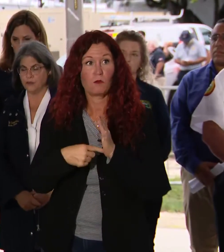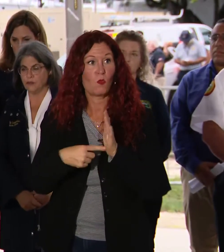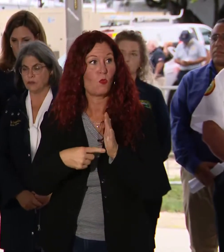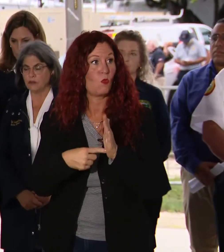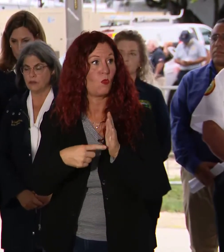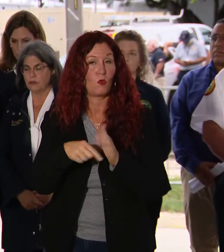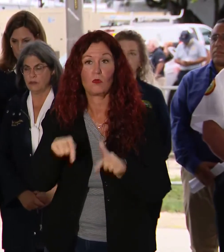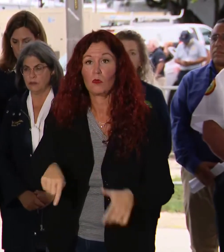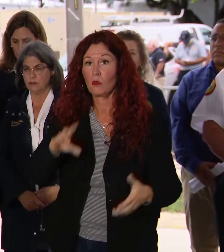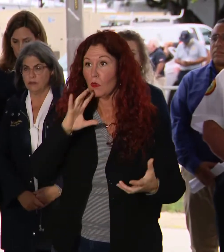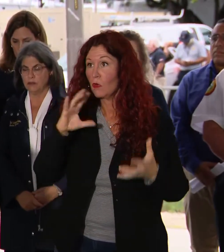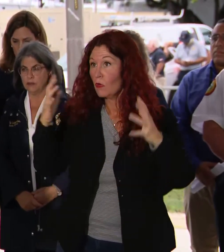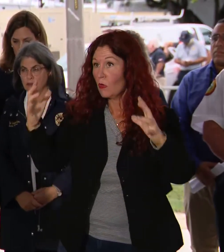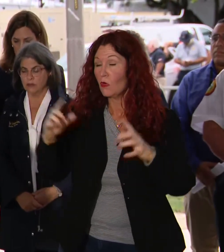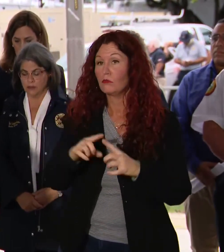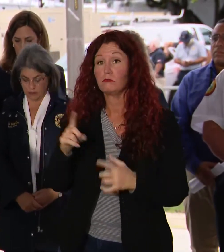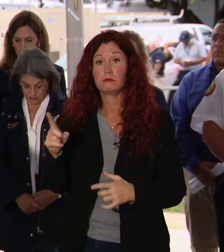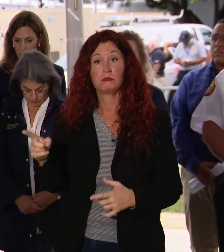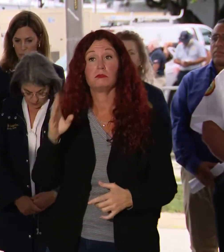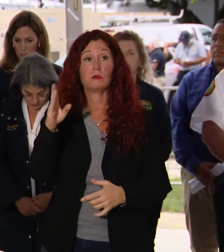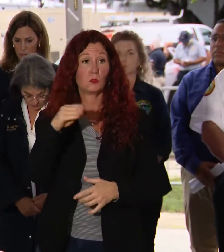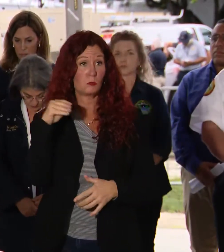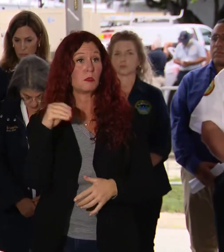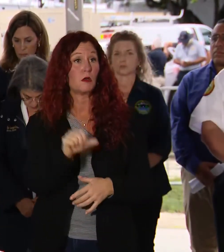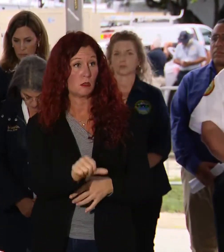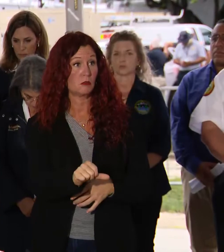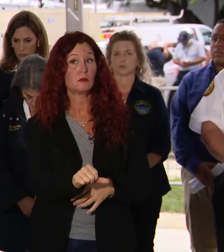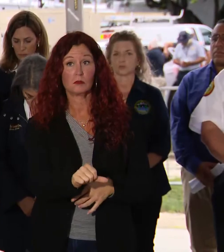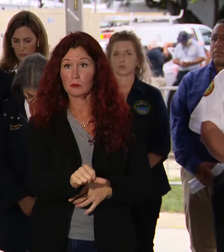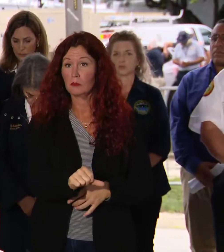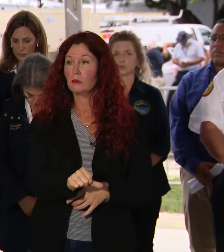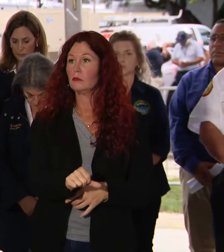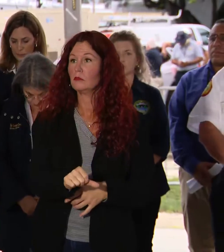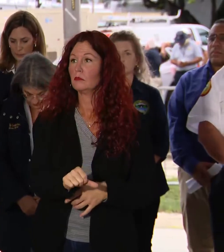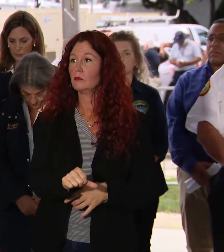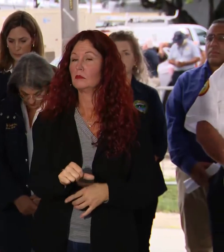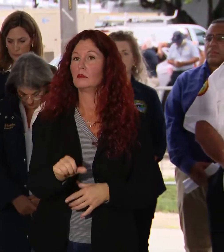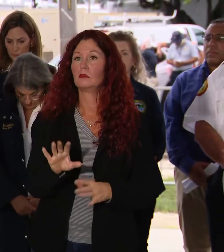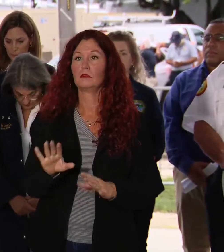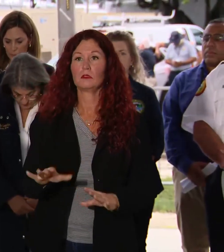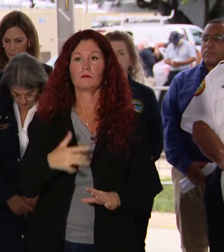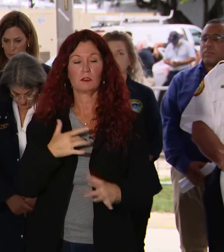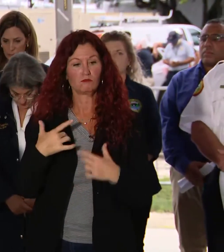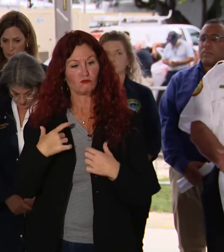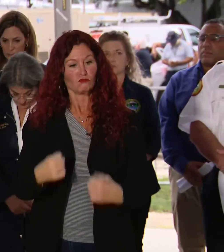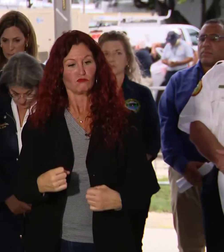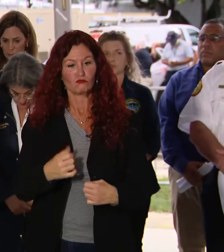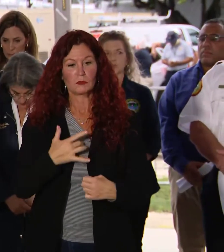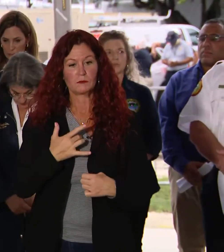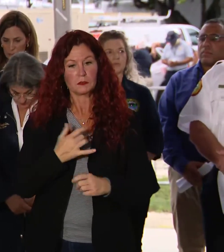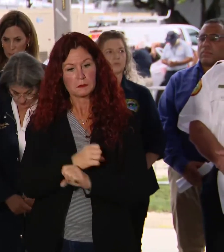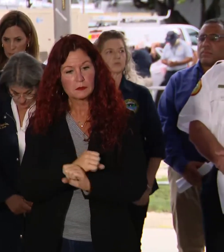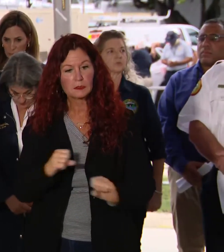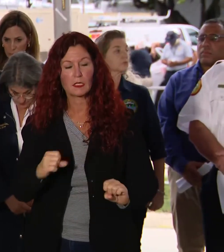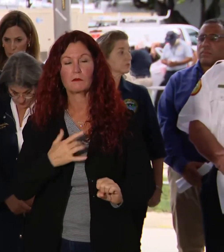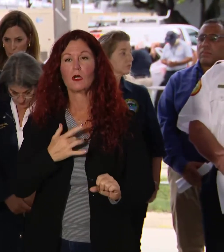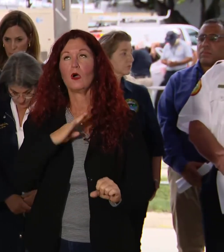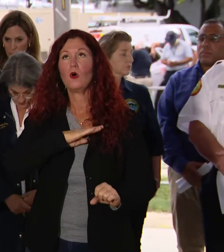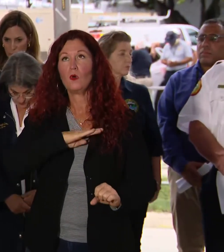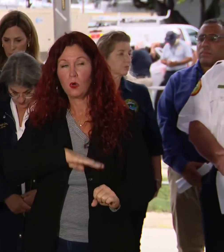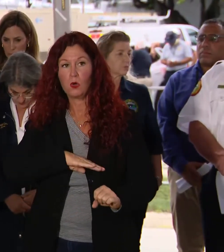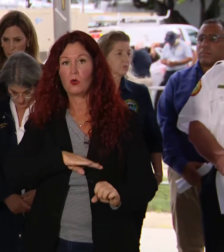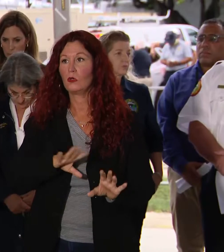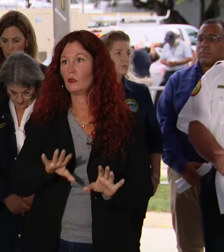our local governments that are going to be facing. That confidence, that safety net was so critical.